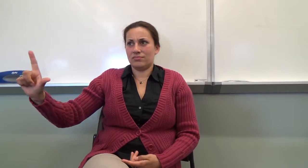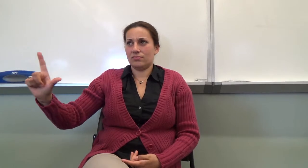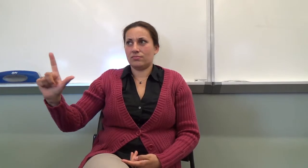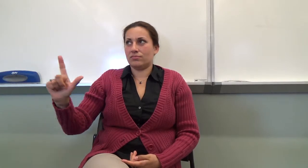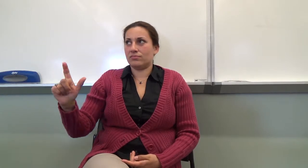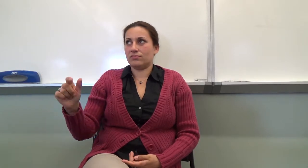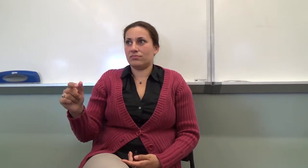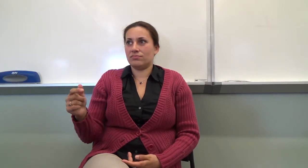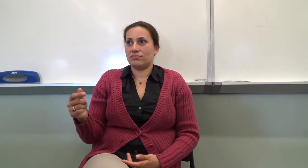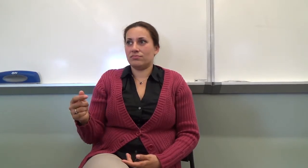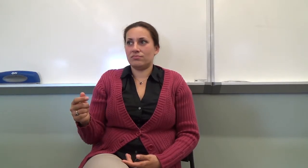one